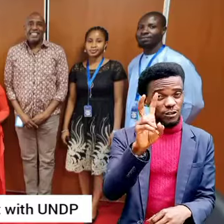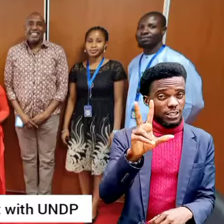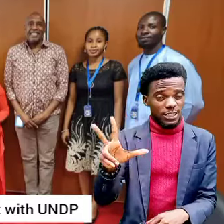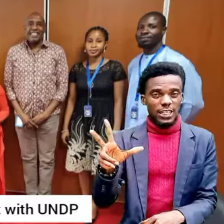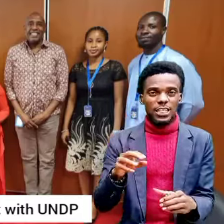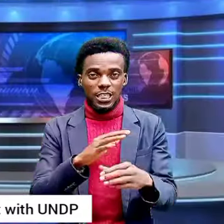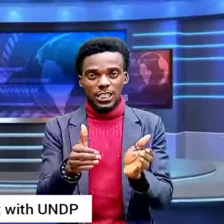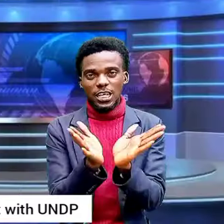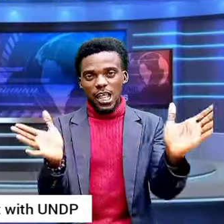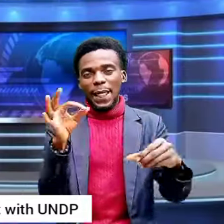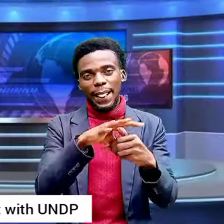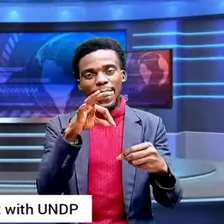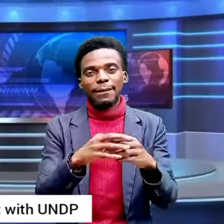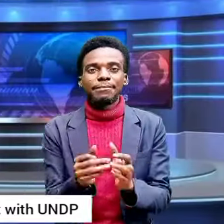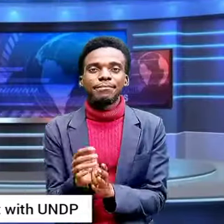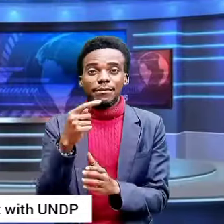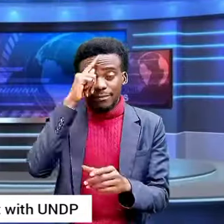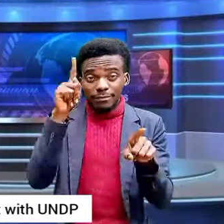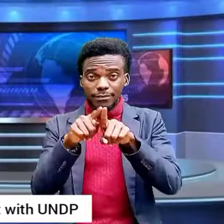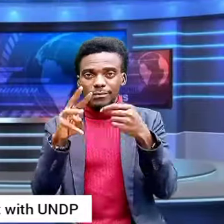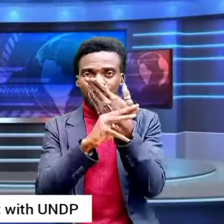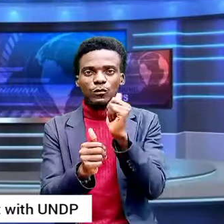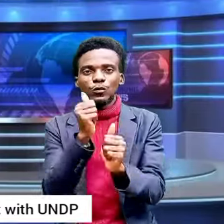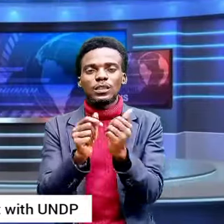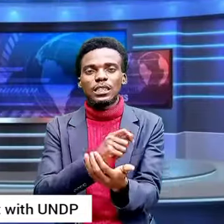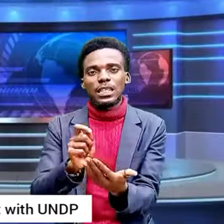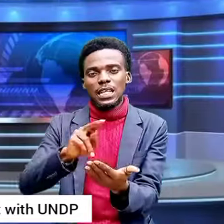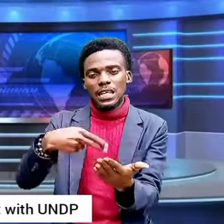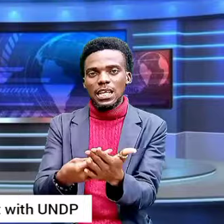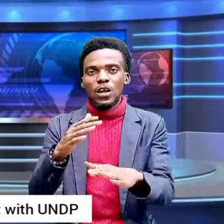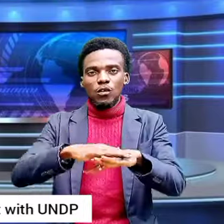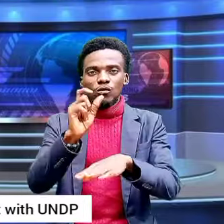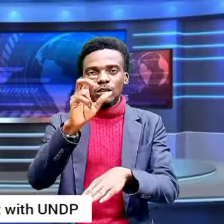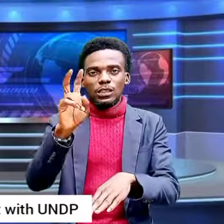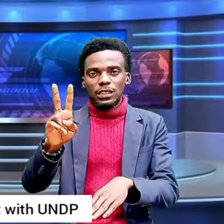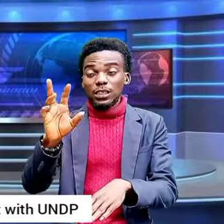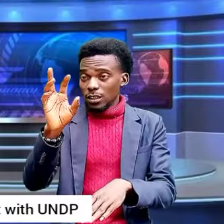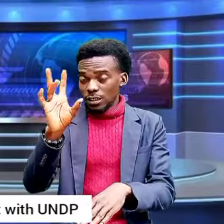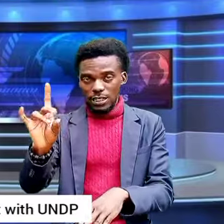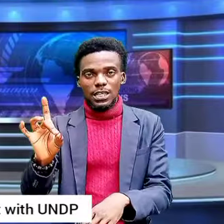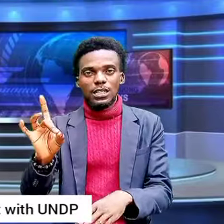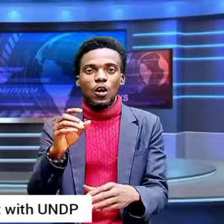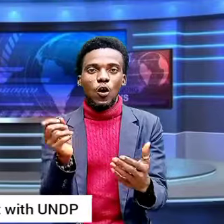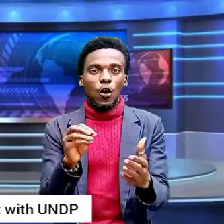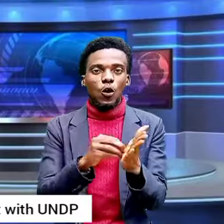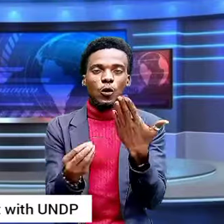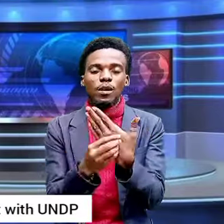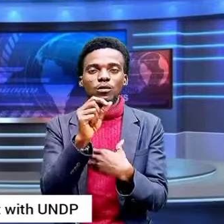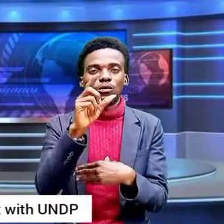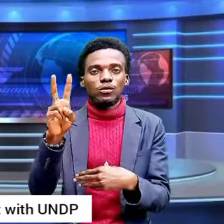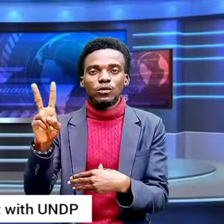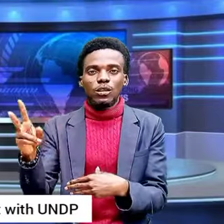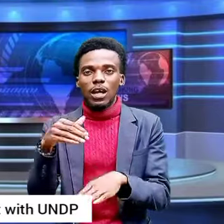general election. The agreement, which was signed on 28th of October 2022 at UN Building